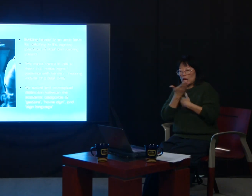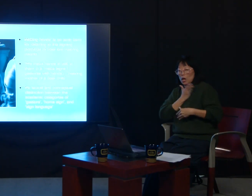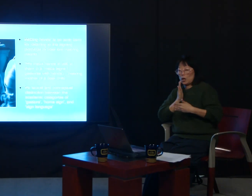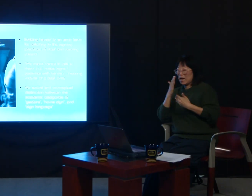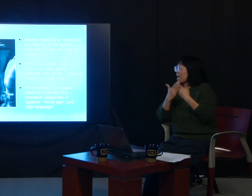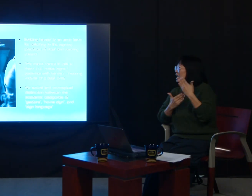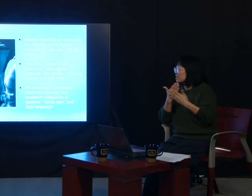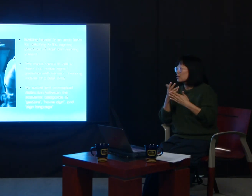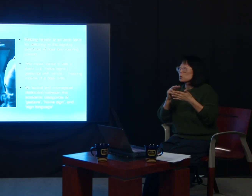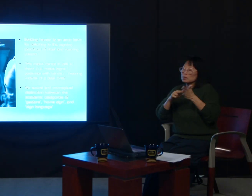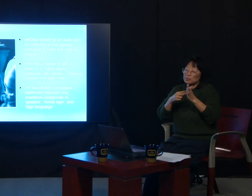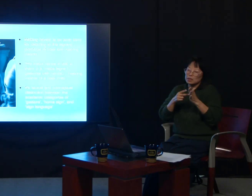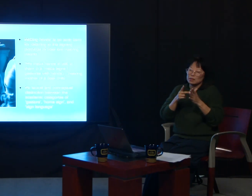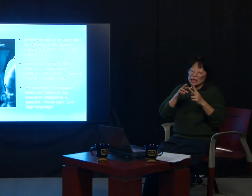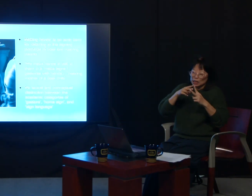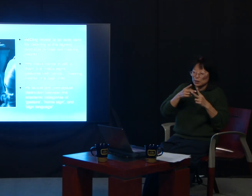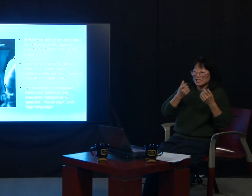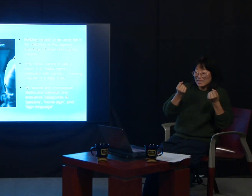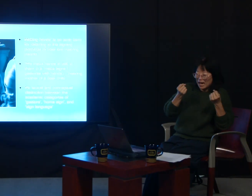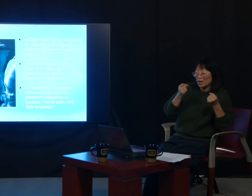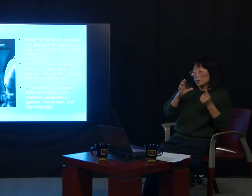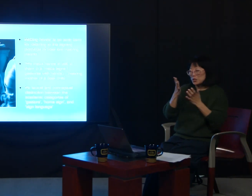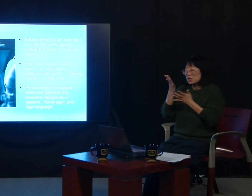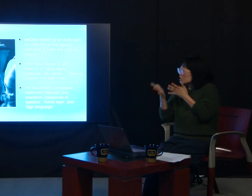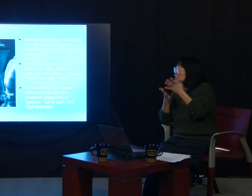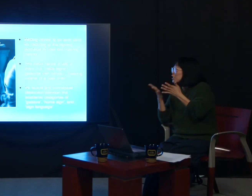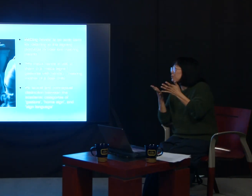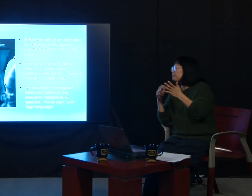with our hands. And so what that means is either signing or gesture